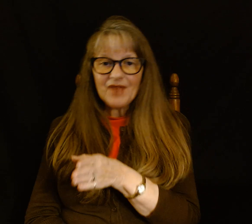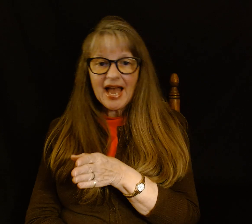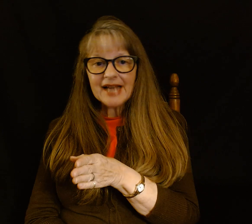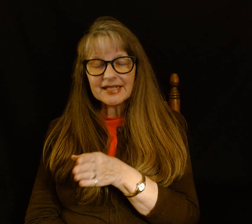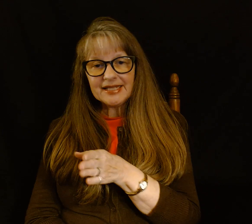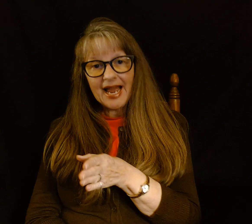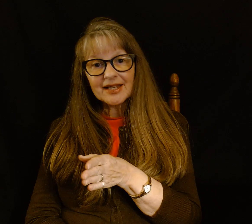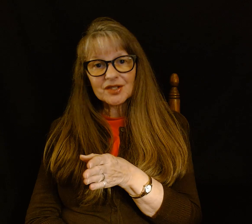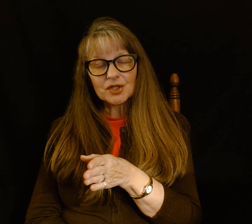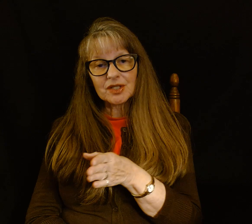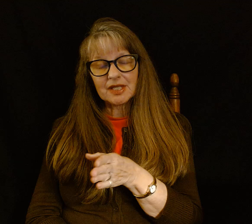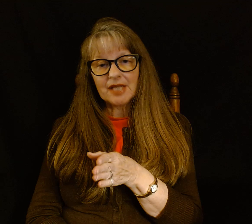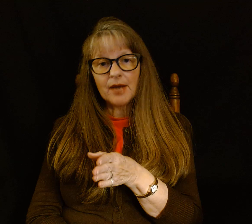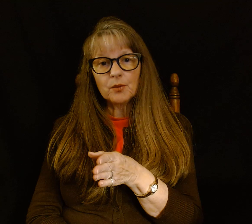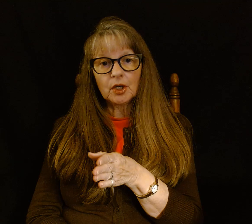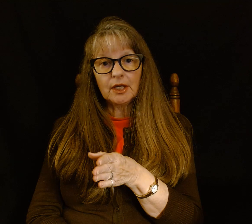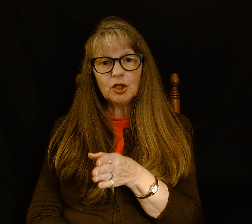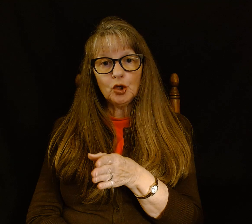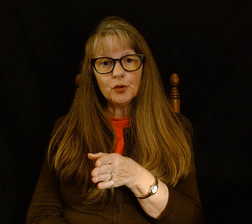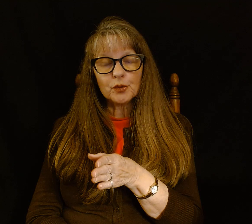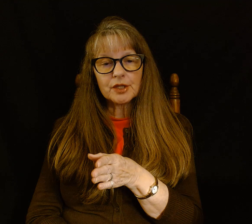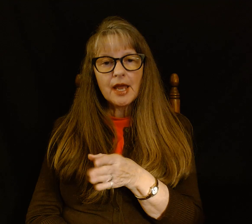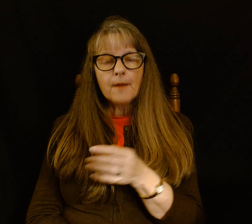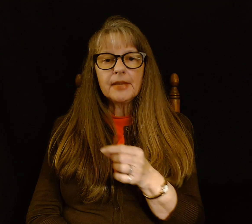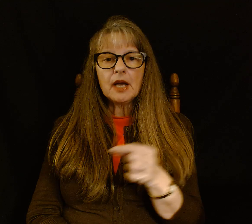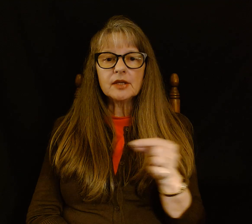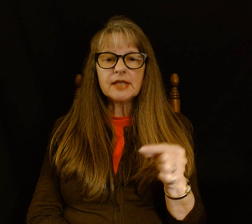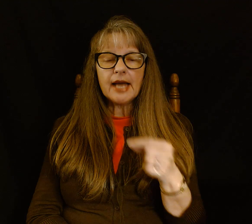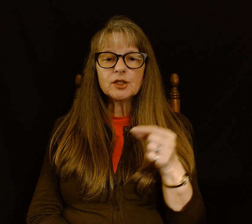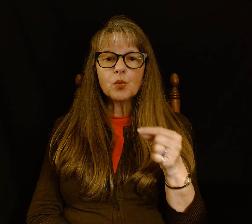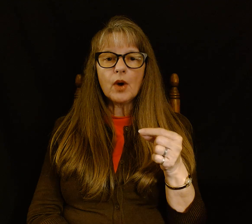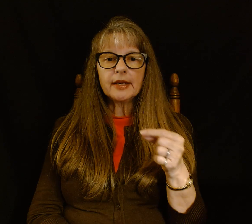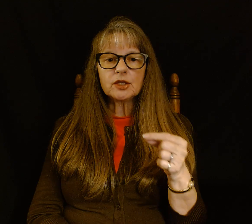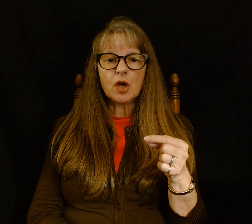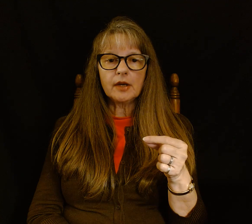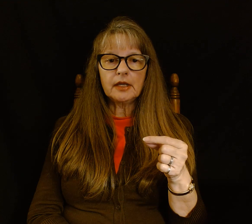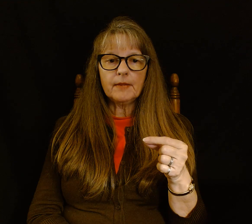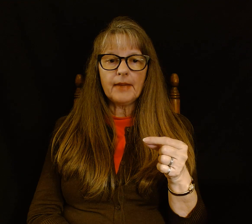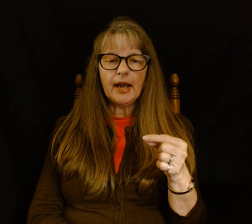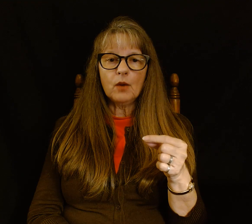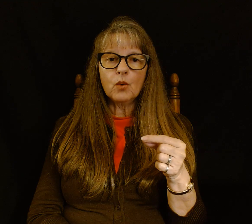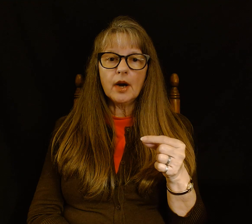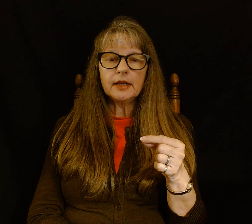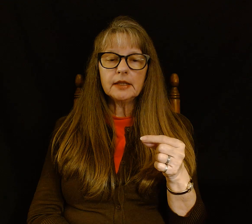fact, analysis is the sign we're going to use, because that's what is talking about. I want